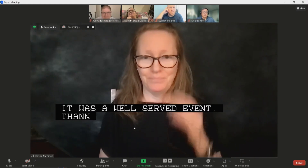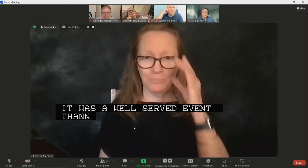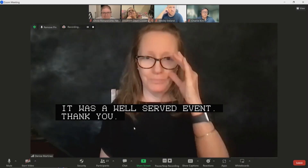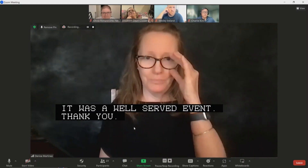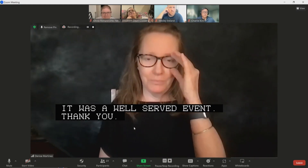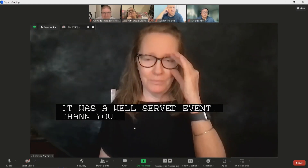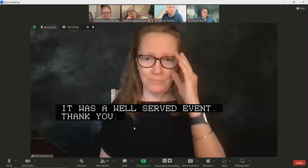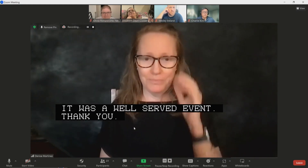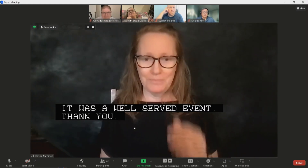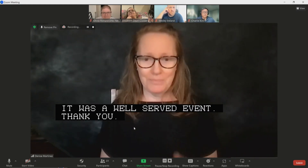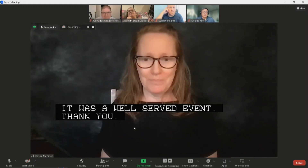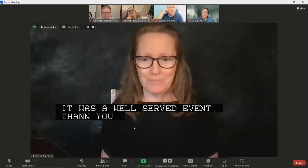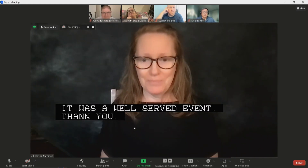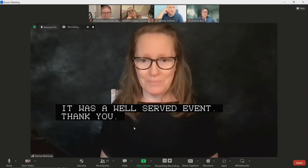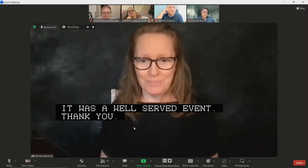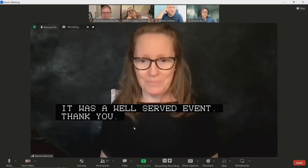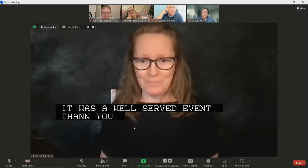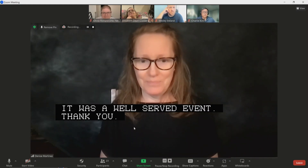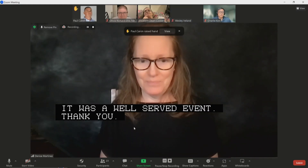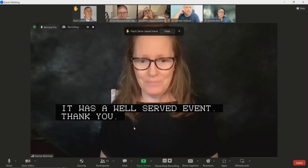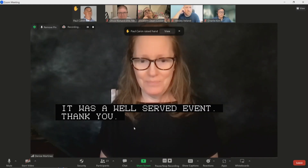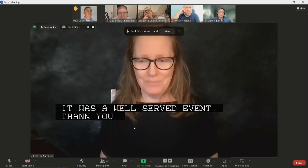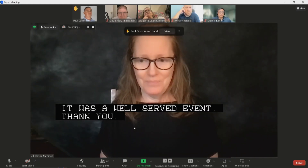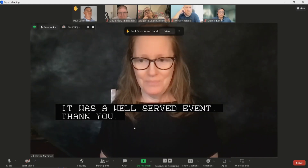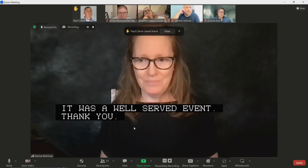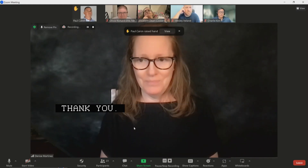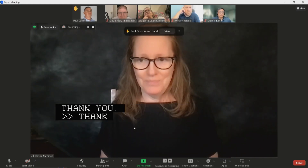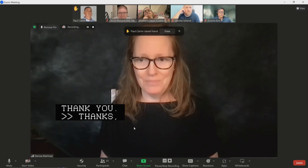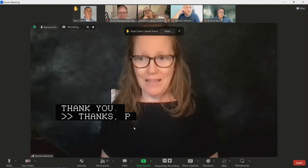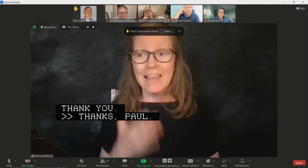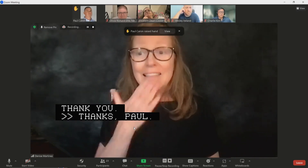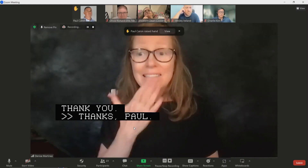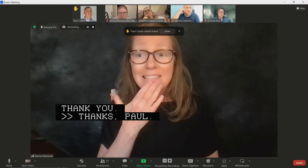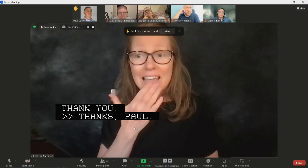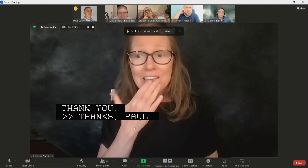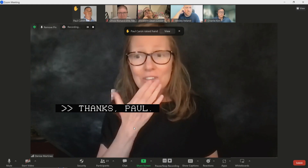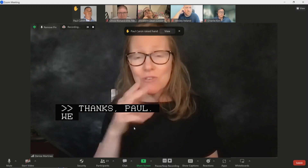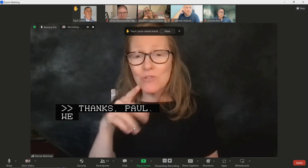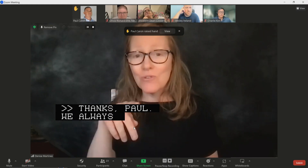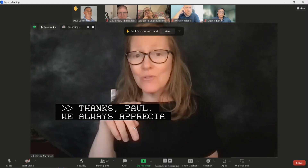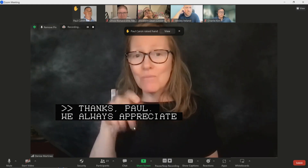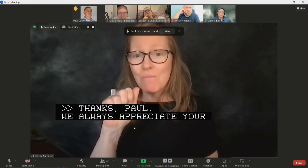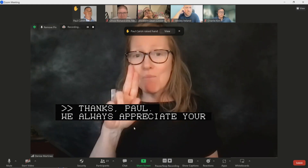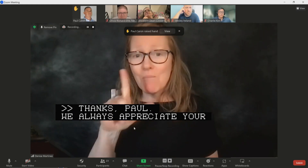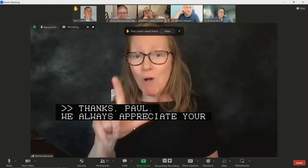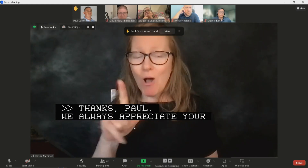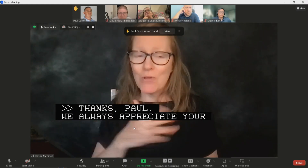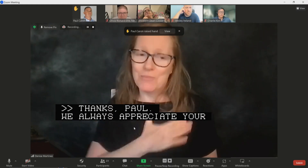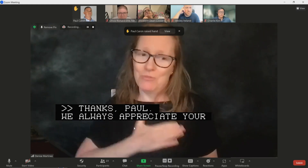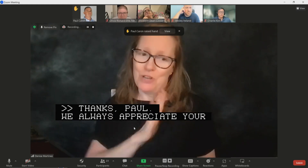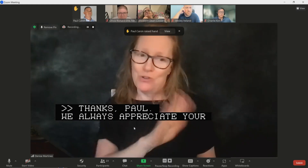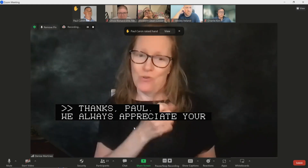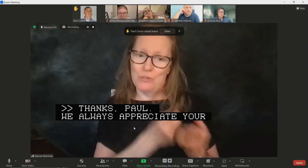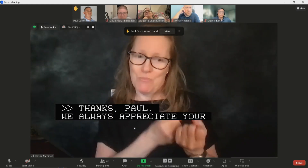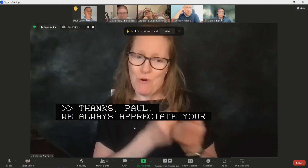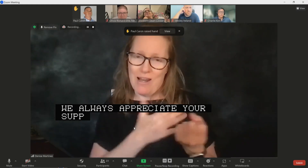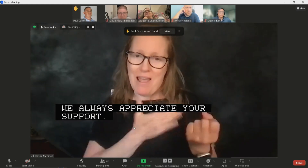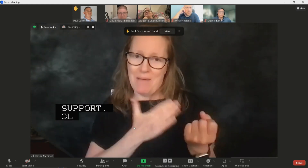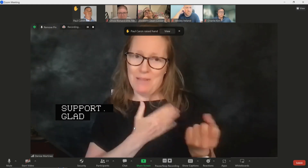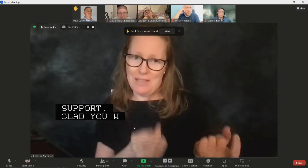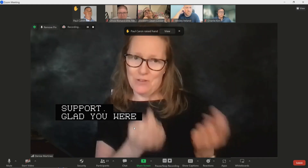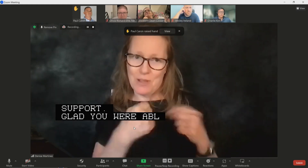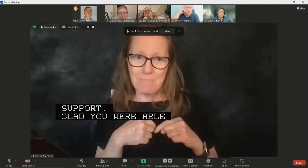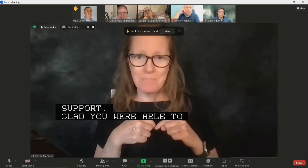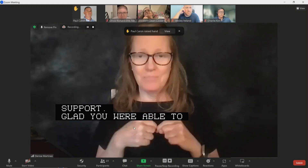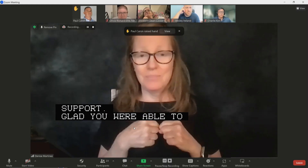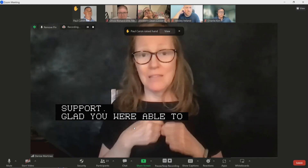Thanks, Paul. We always appreciate your support, and I was really glad that you were able to attend. So just a final